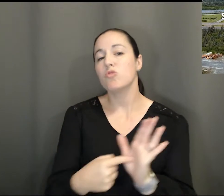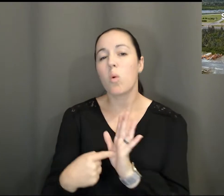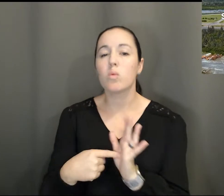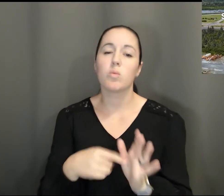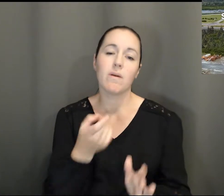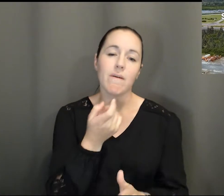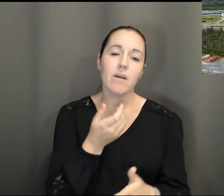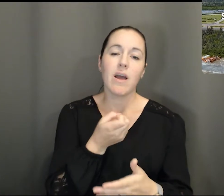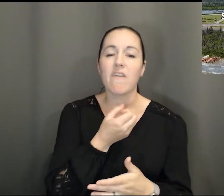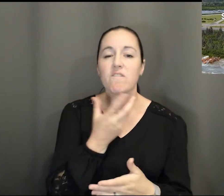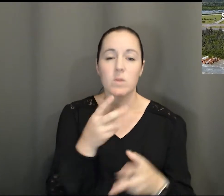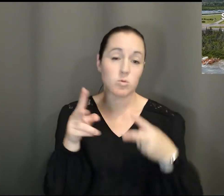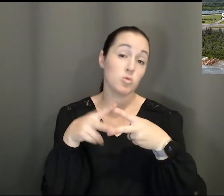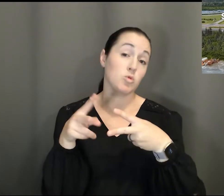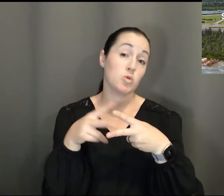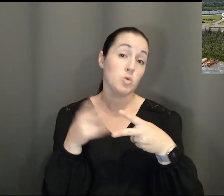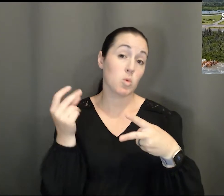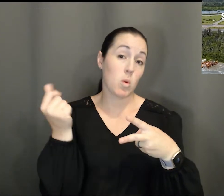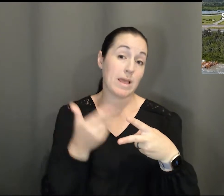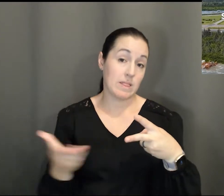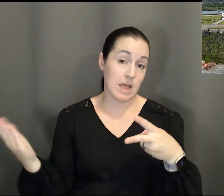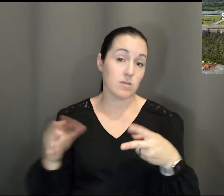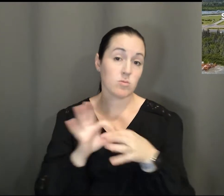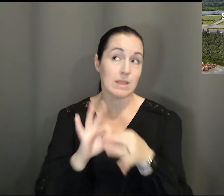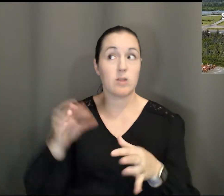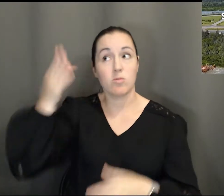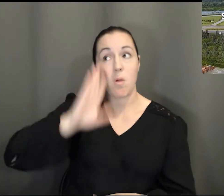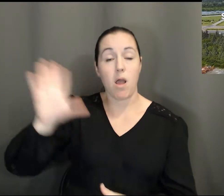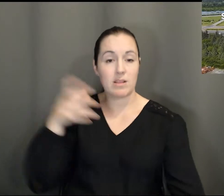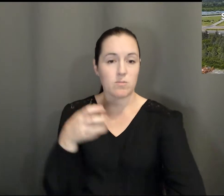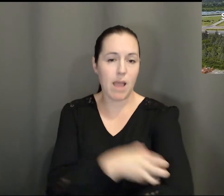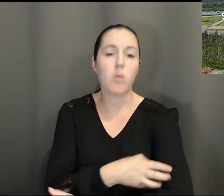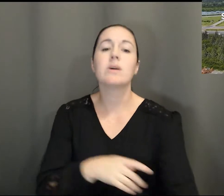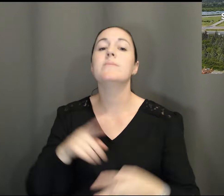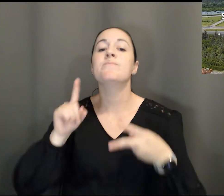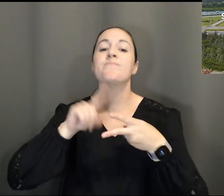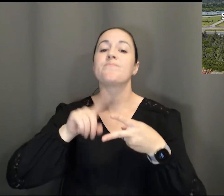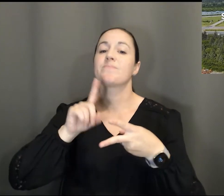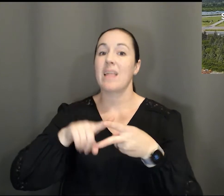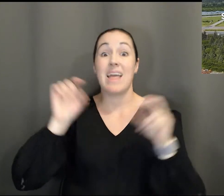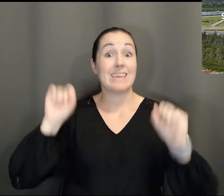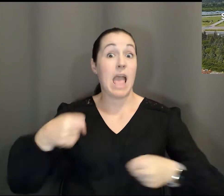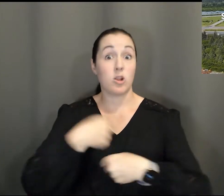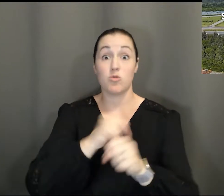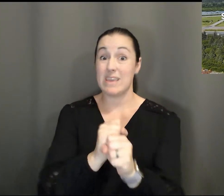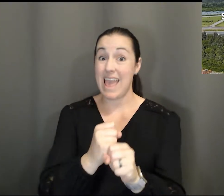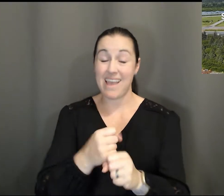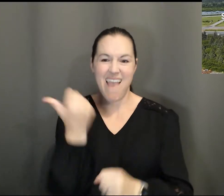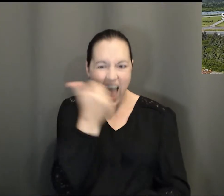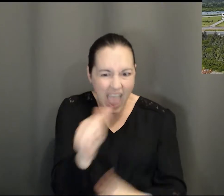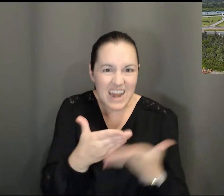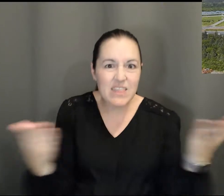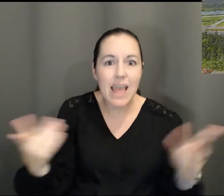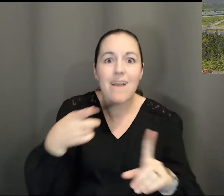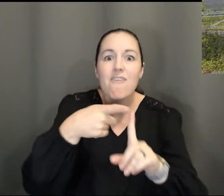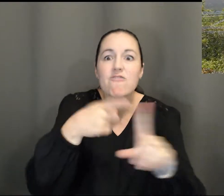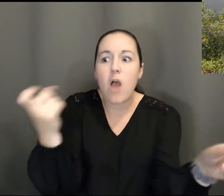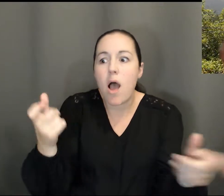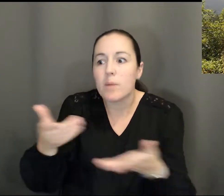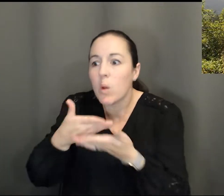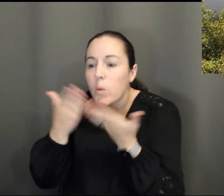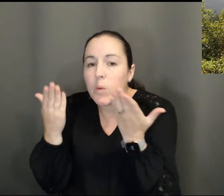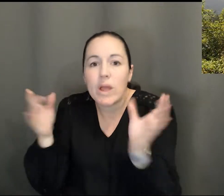deal? It's a big deal because it means that you can stop trying to make everything happen. I don't know about you, but sometimes I